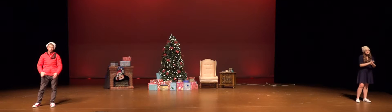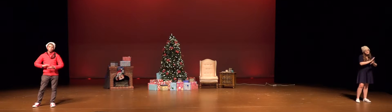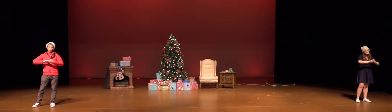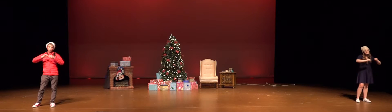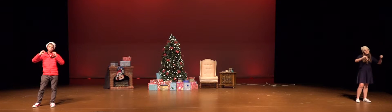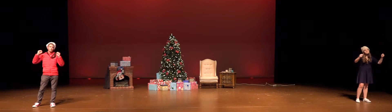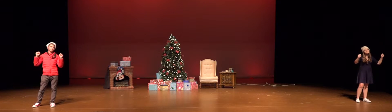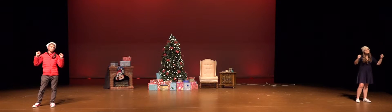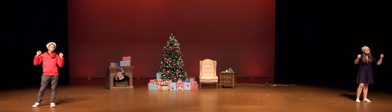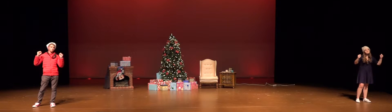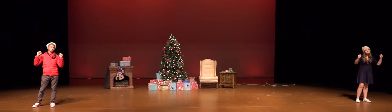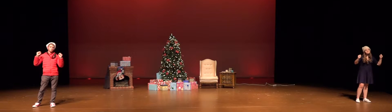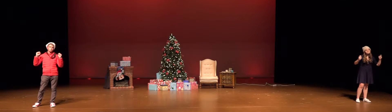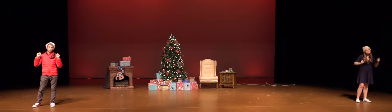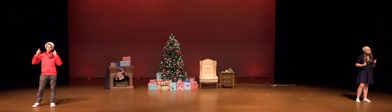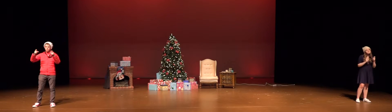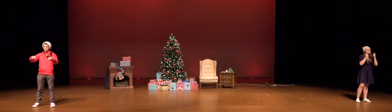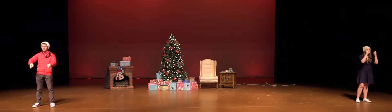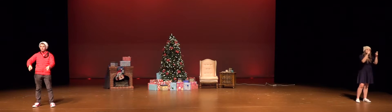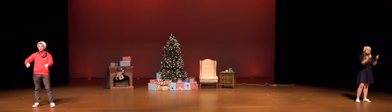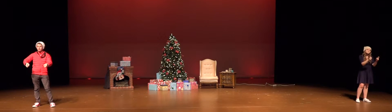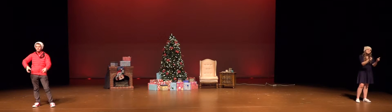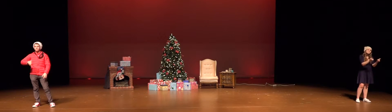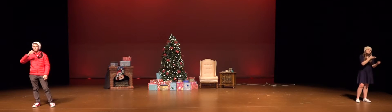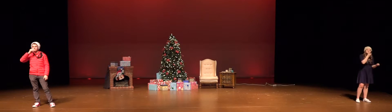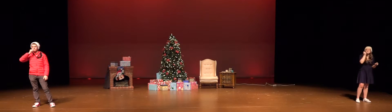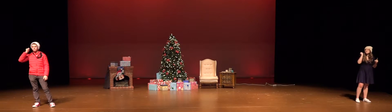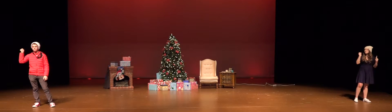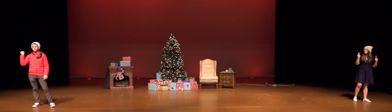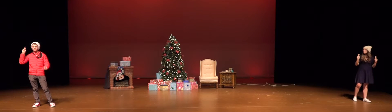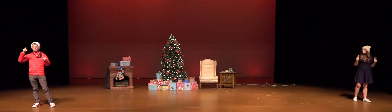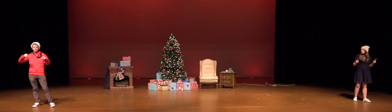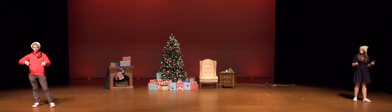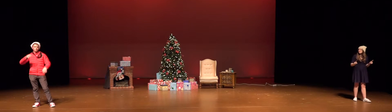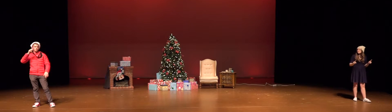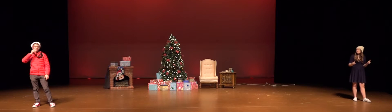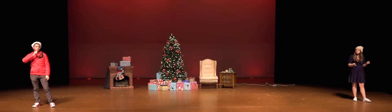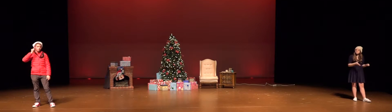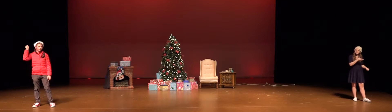to save me from tears I'll give it to someone special